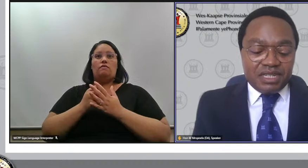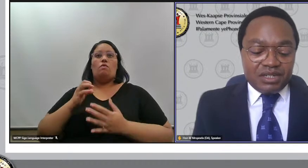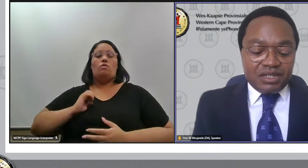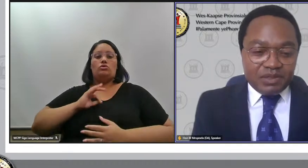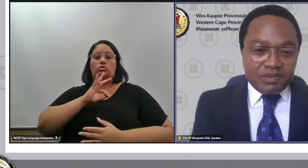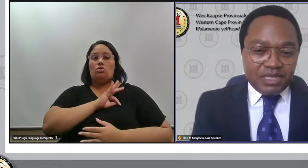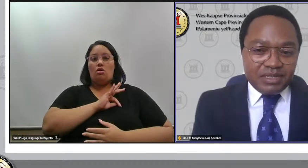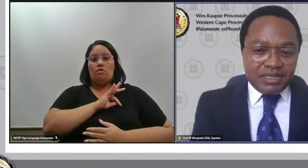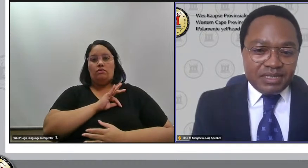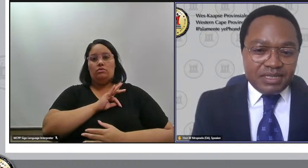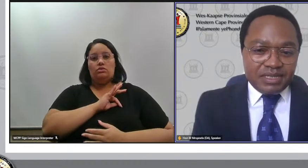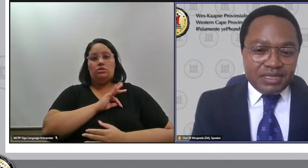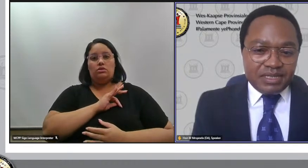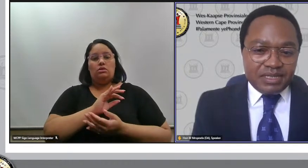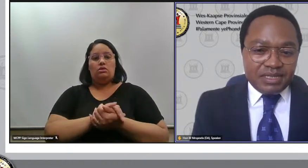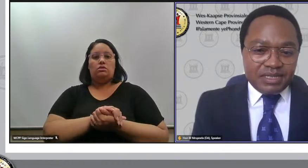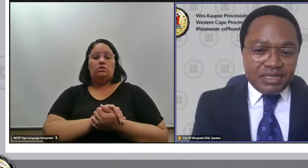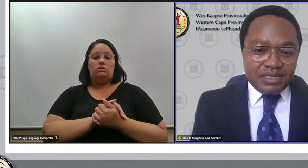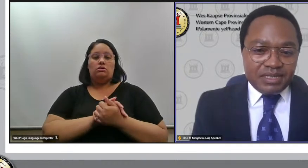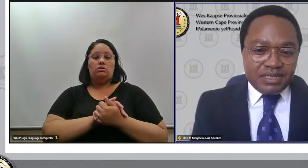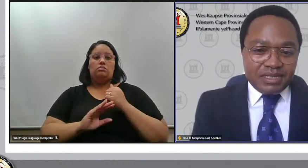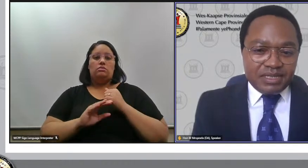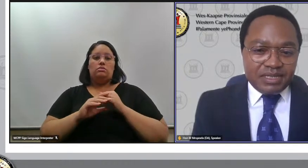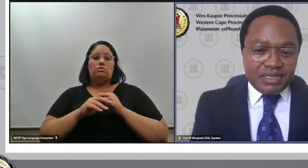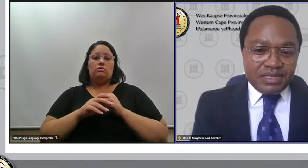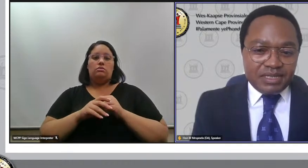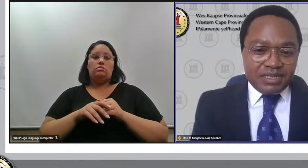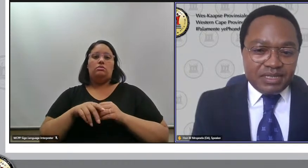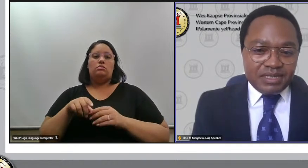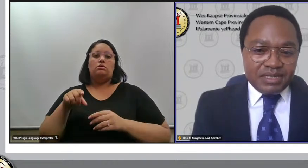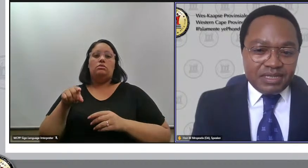saw that the Honourable Batman, Madam Chair, also